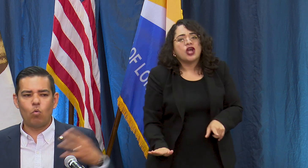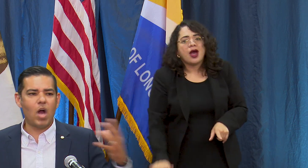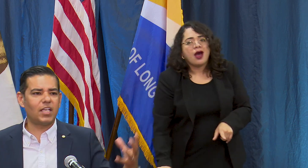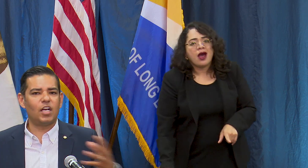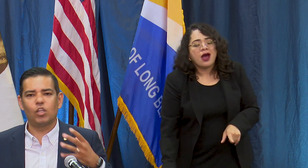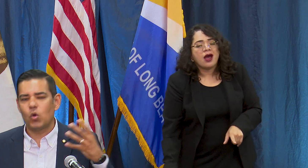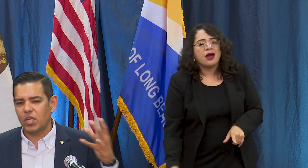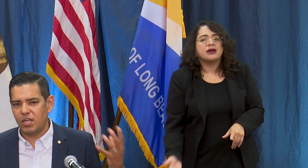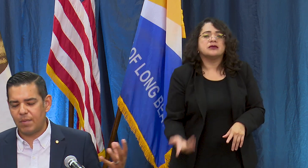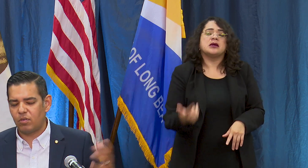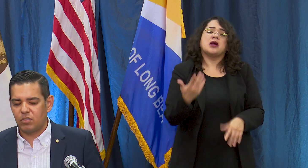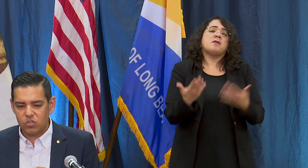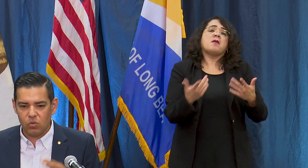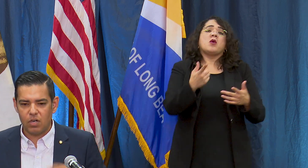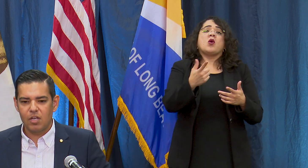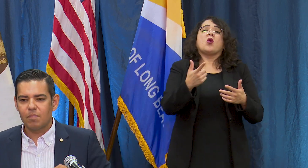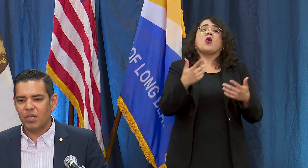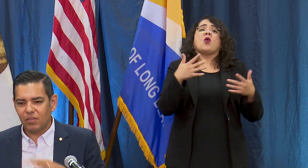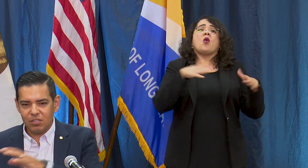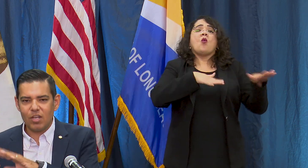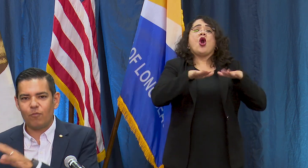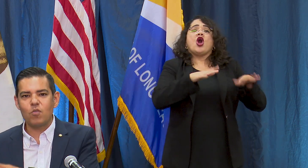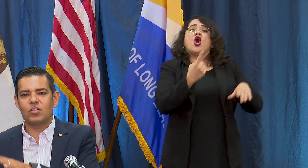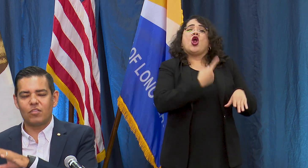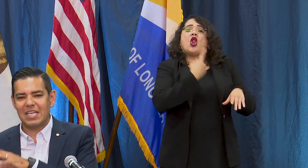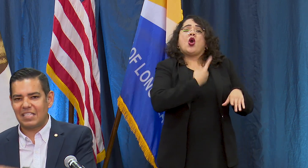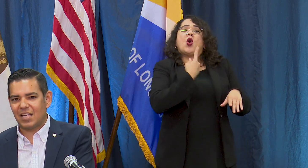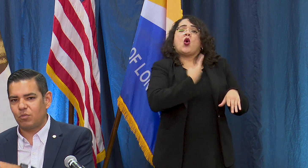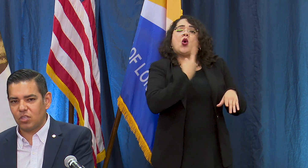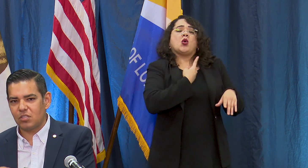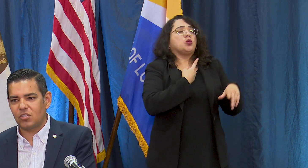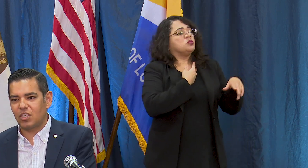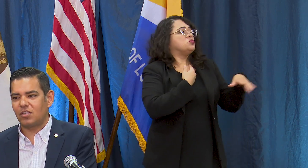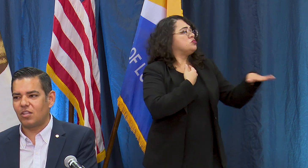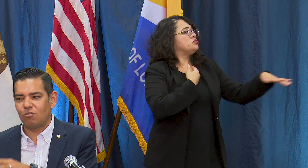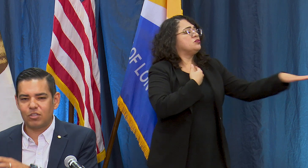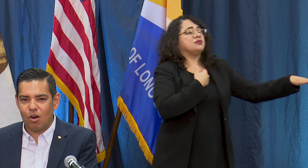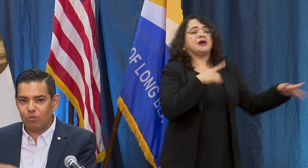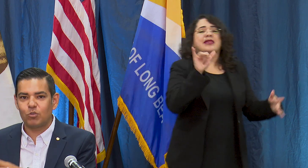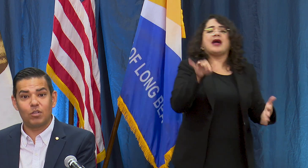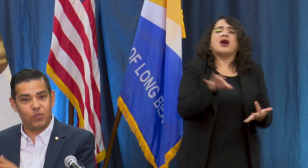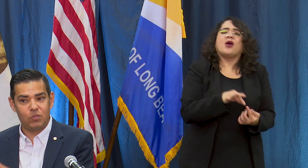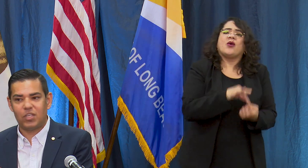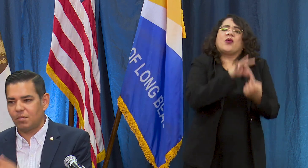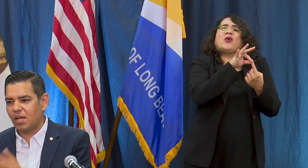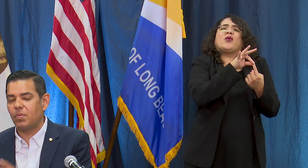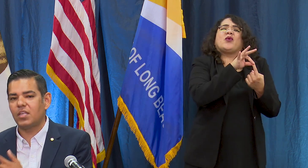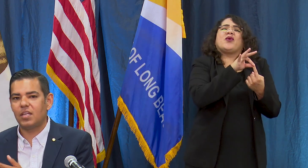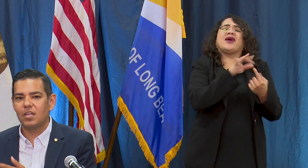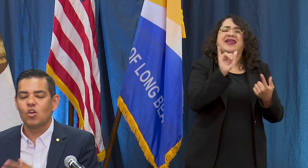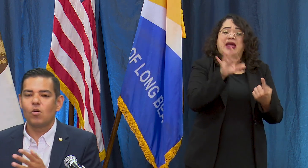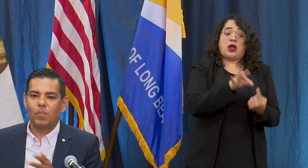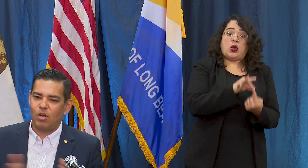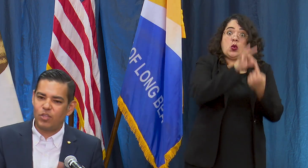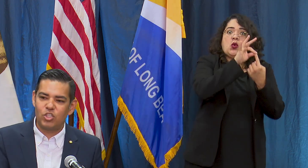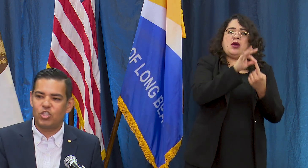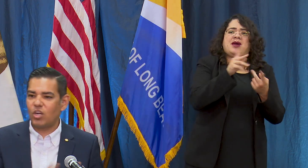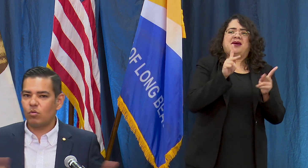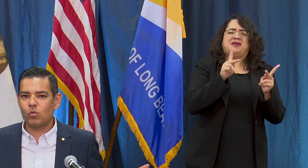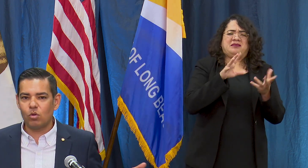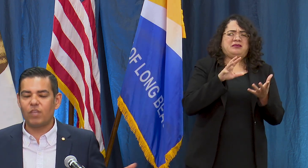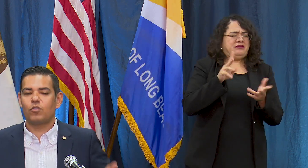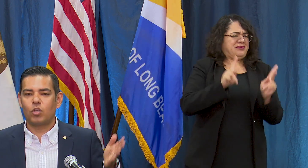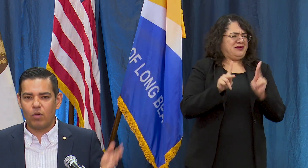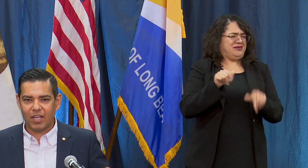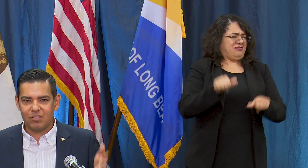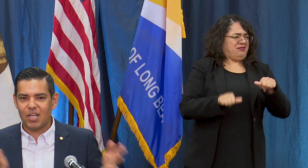if you're walking alone in a neighborhood, sure. But let's not focus on the exceptions, because those are also confusing in my opinion. But on the